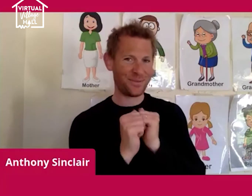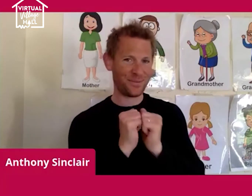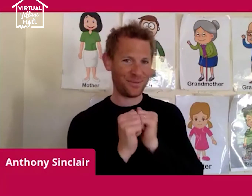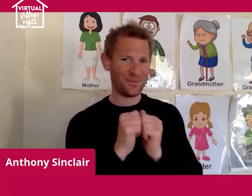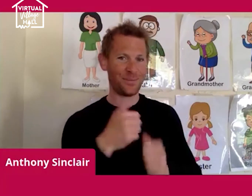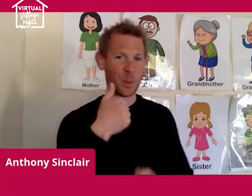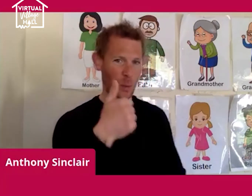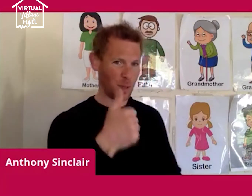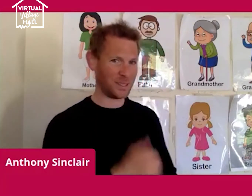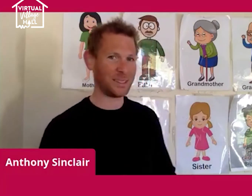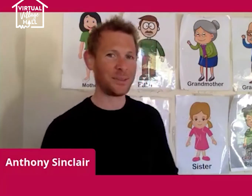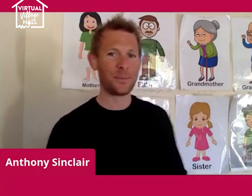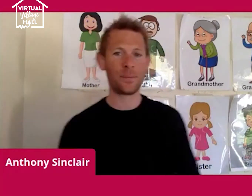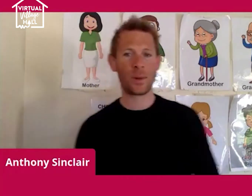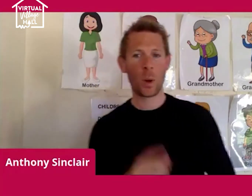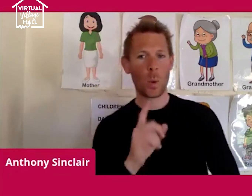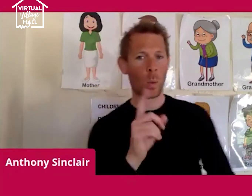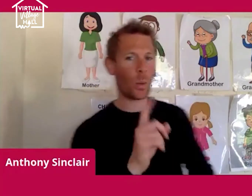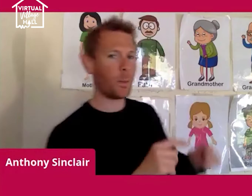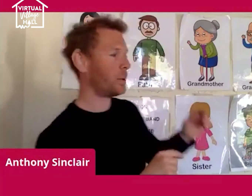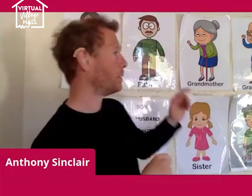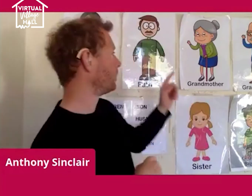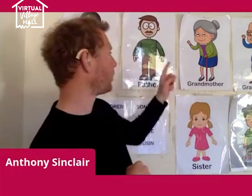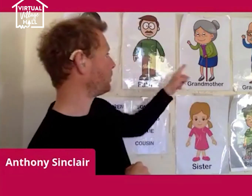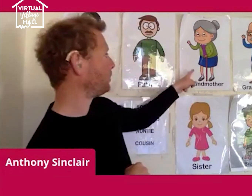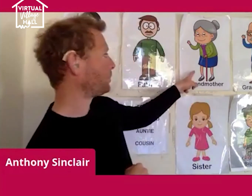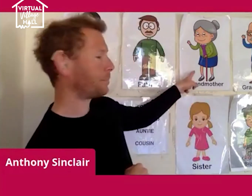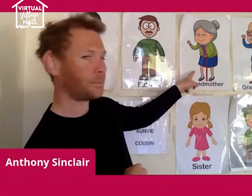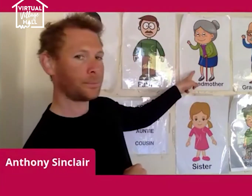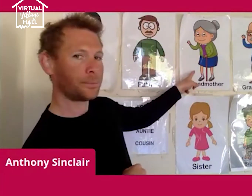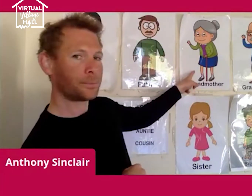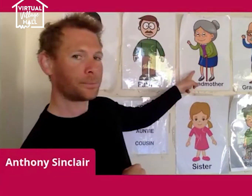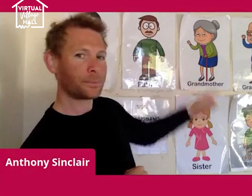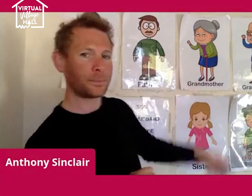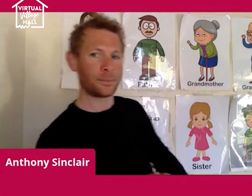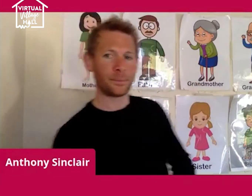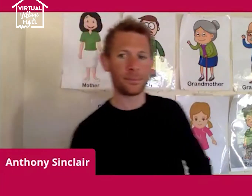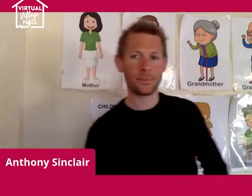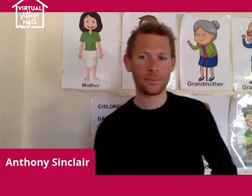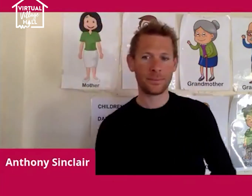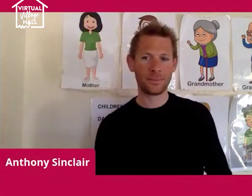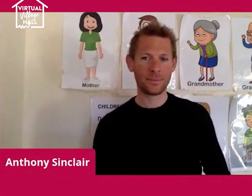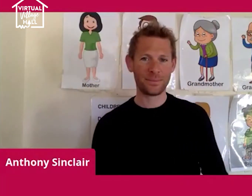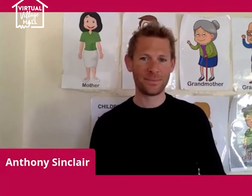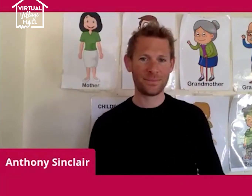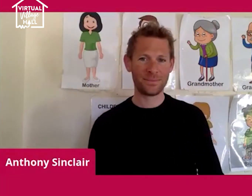Brother. Well done. What about grandmother?